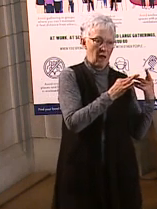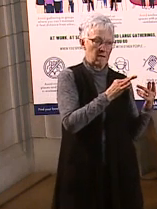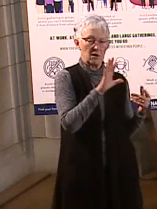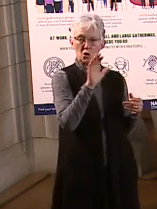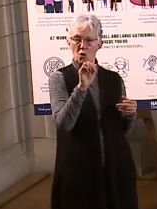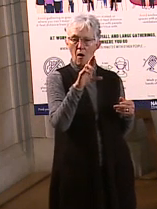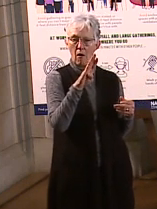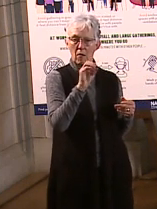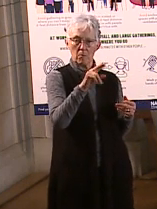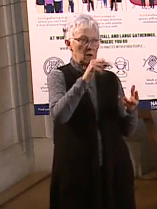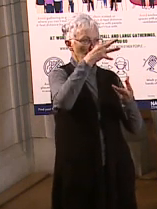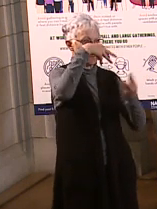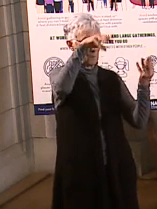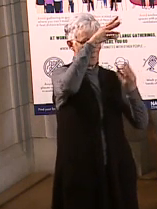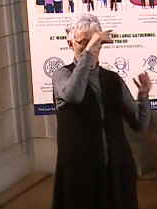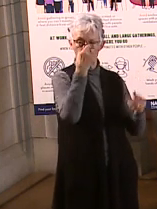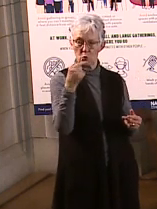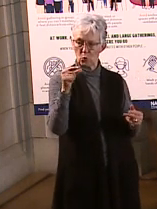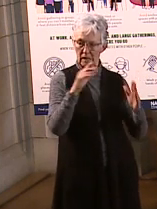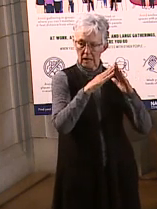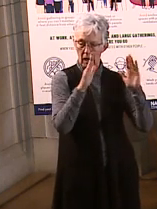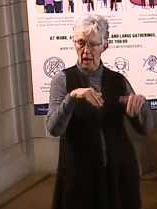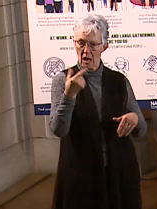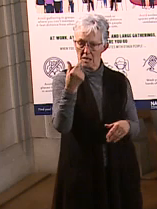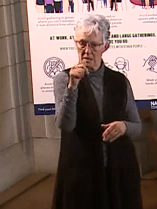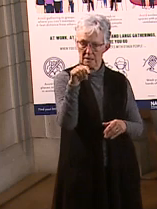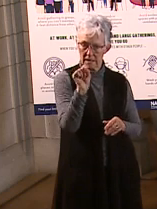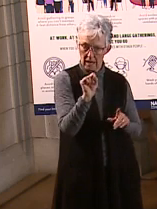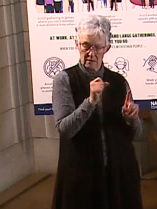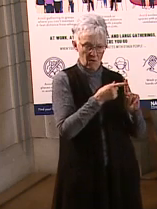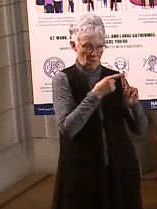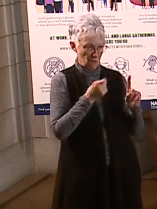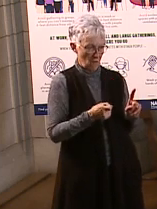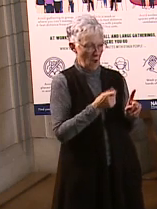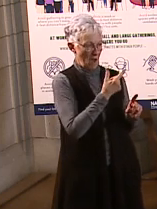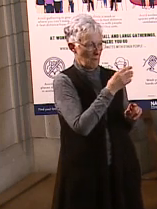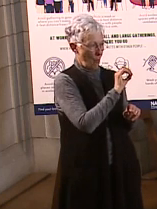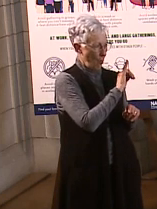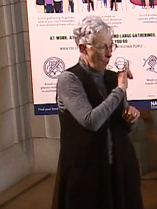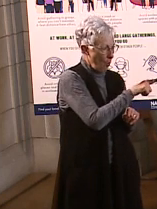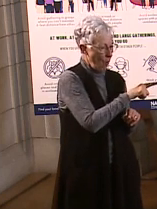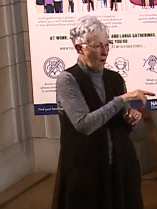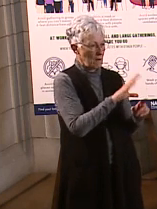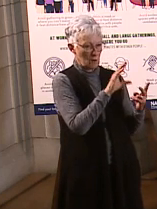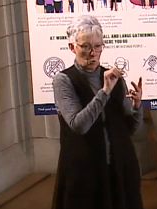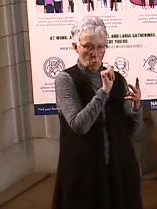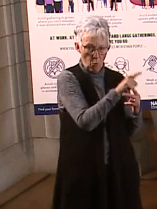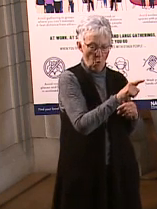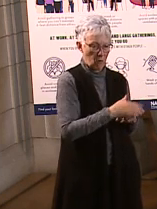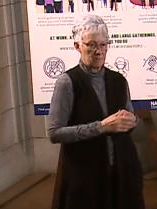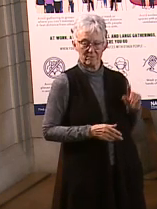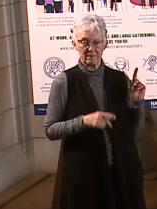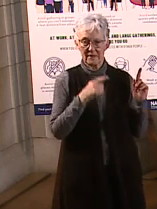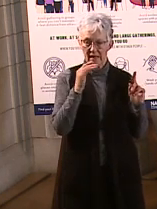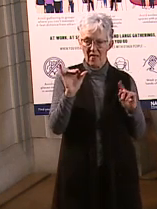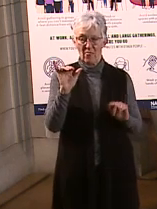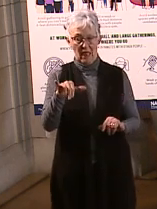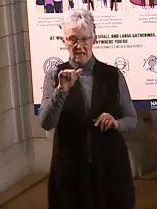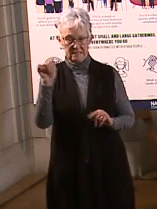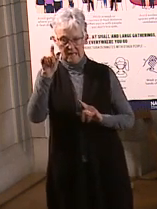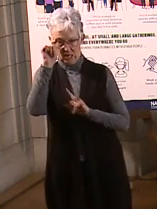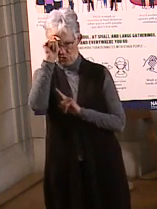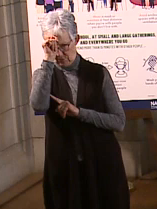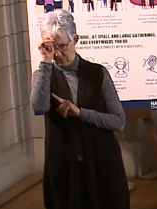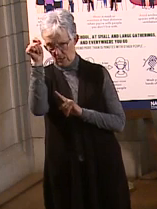carbon greenhouse gases. So again, that's a theory, and that's obviously something of ongoing scientific